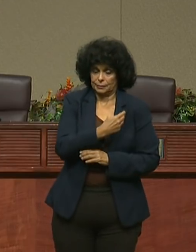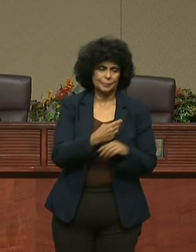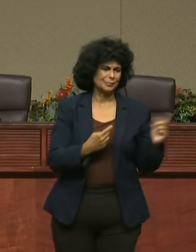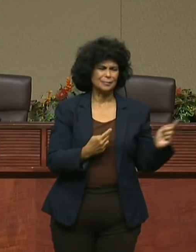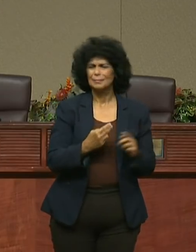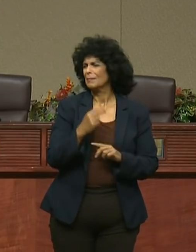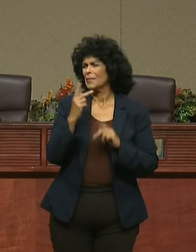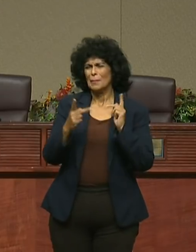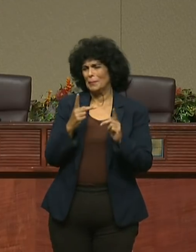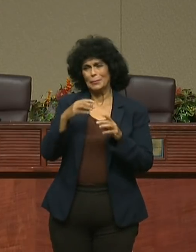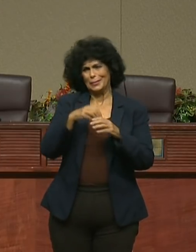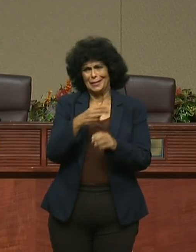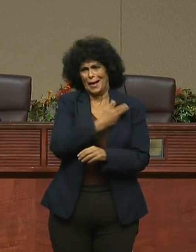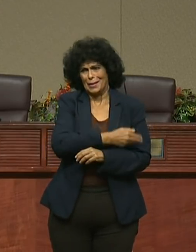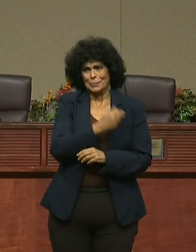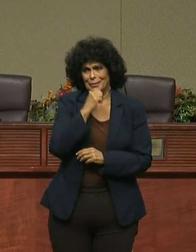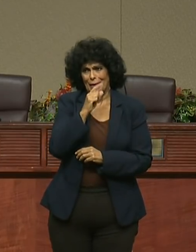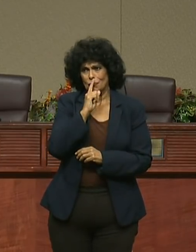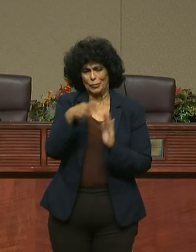be self-isolating.